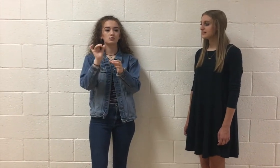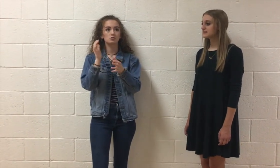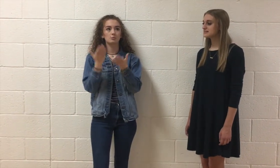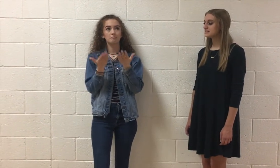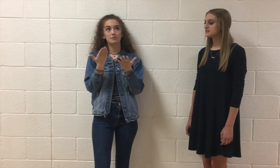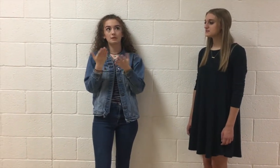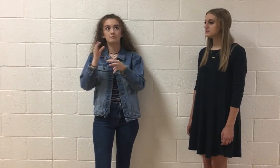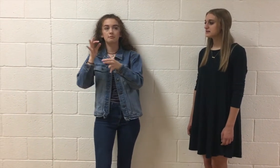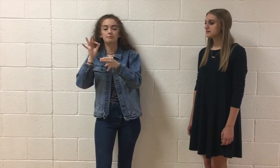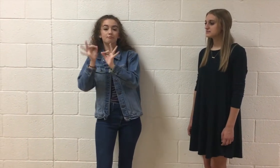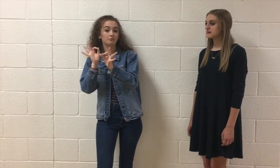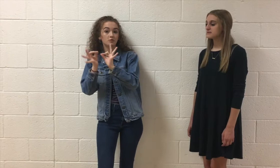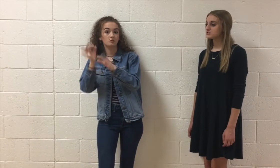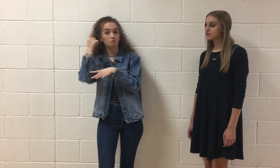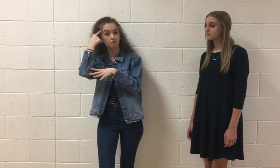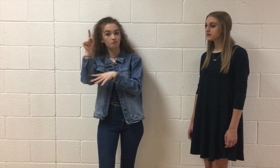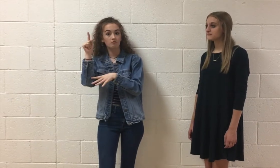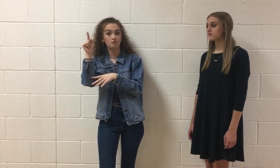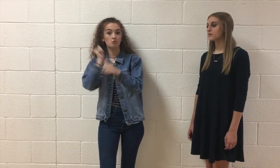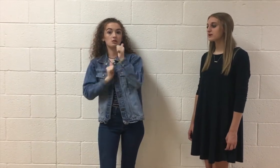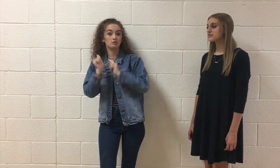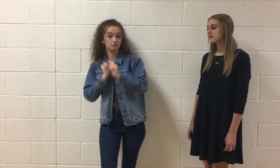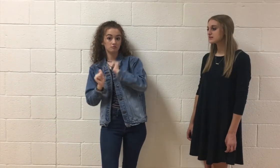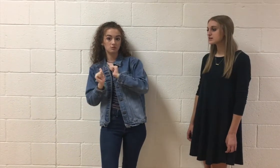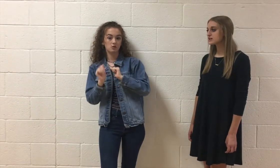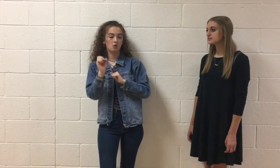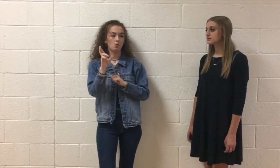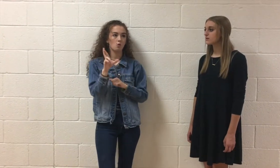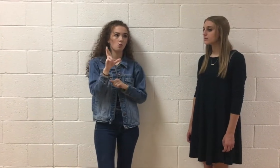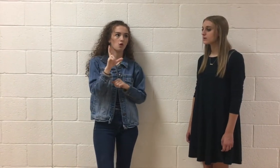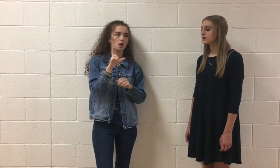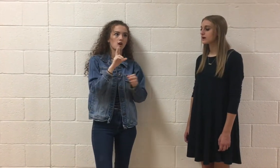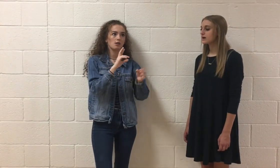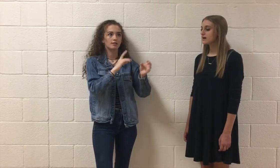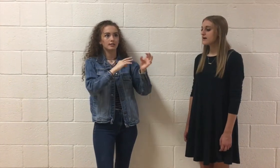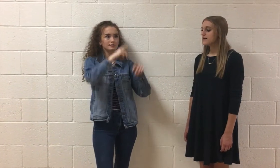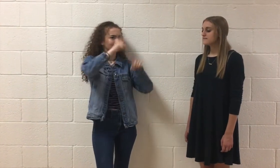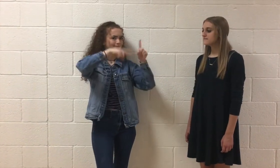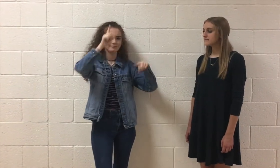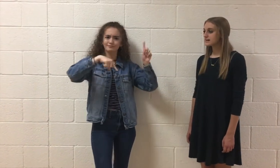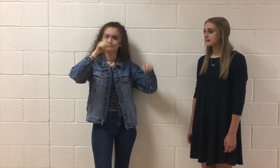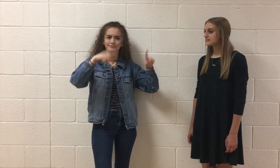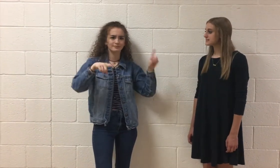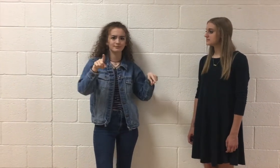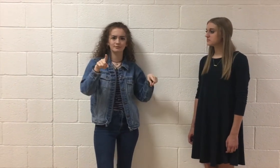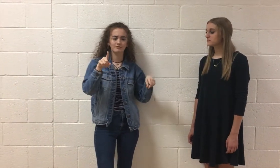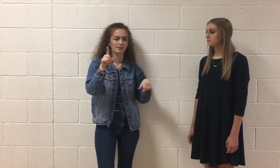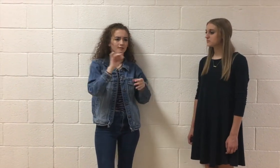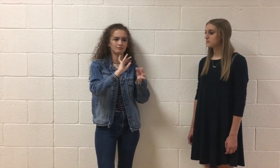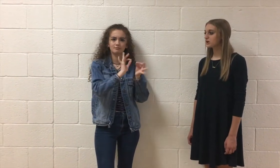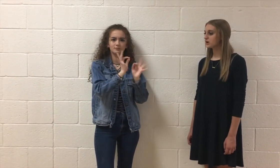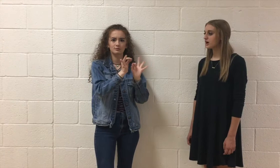And continue to maybe interpret for theaters or various work